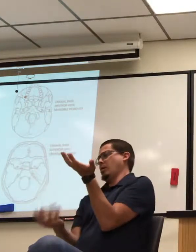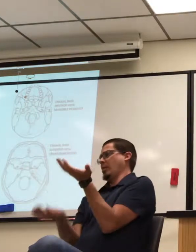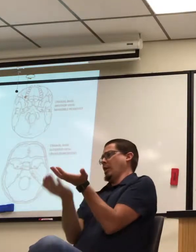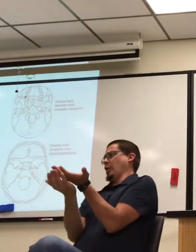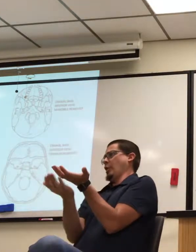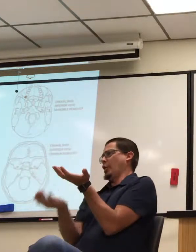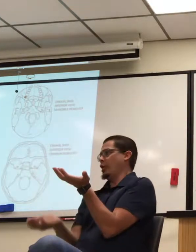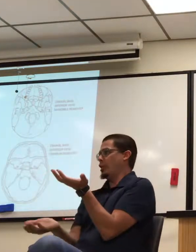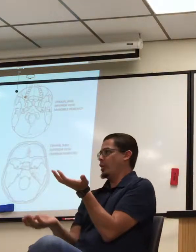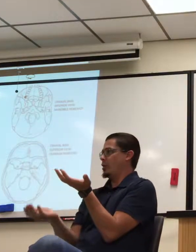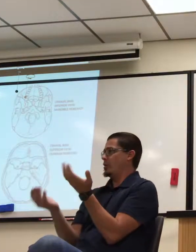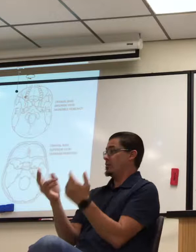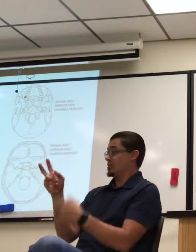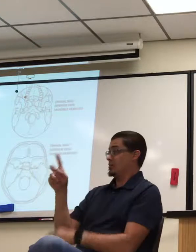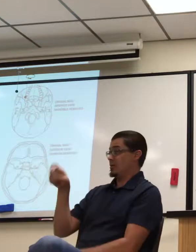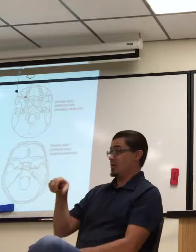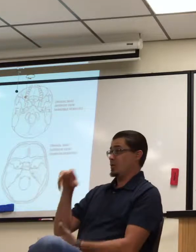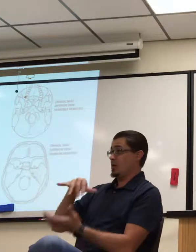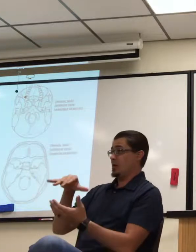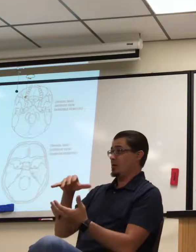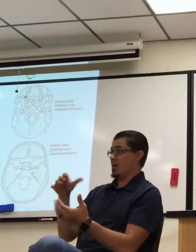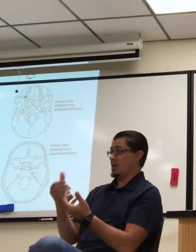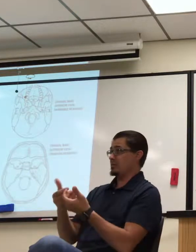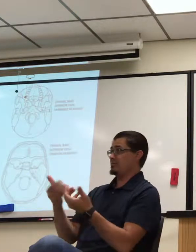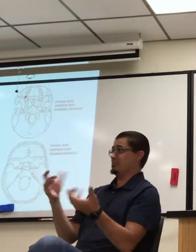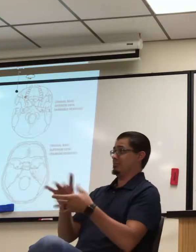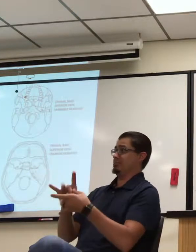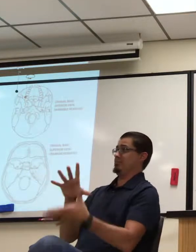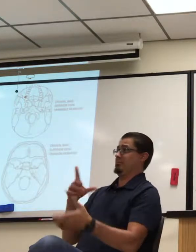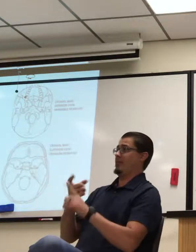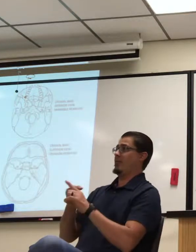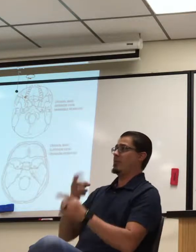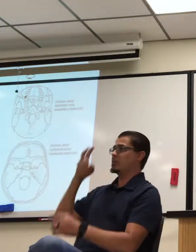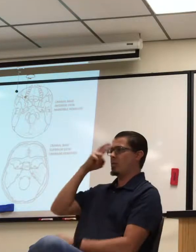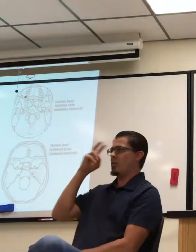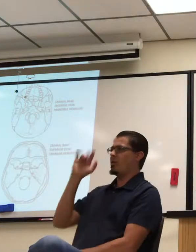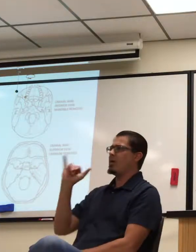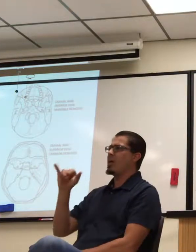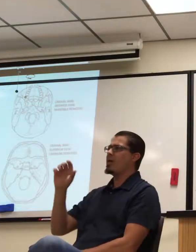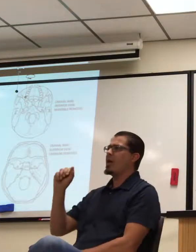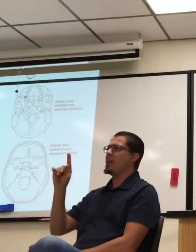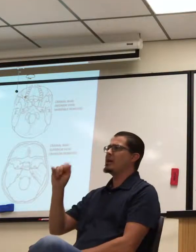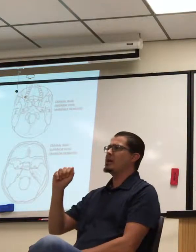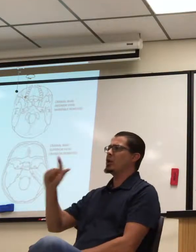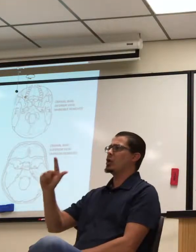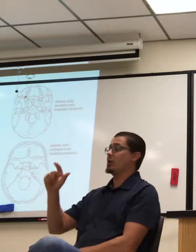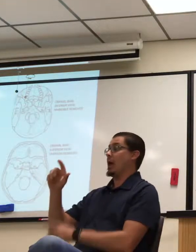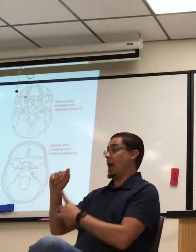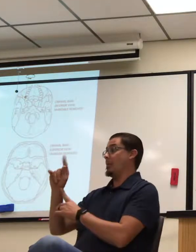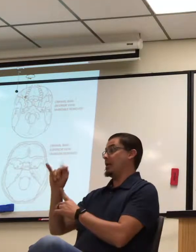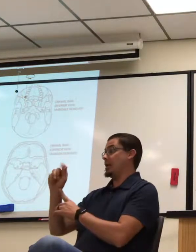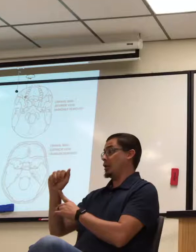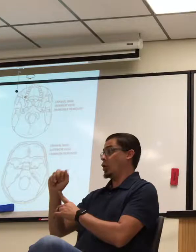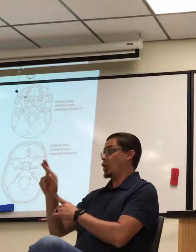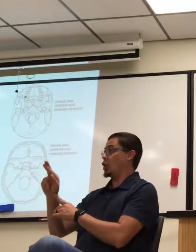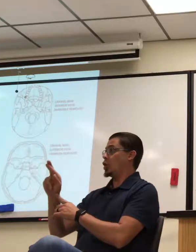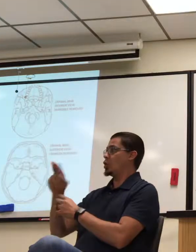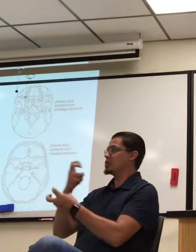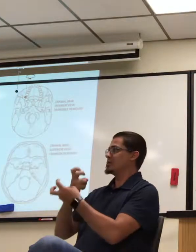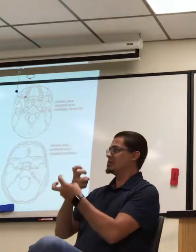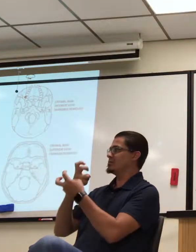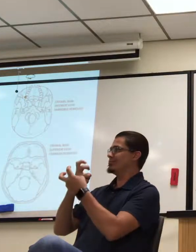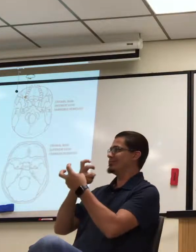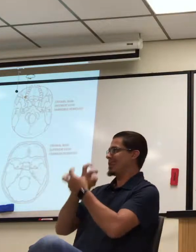have to study it outside the skull, and yeah, kind of like what you did for the appendicular skeleton, right? You walked over there and see how it fit in